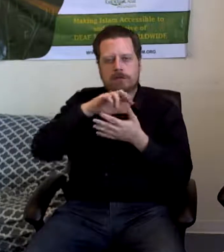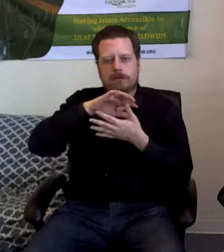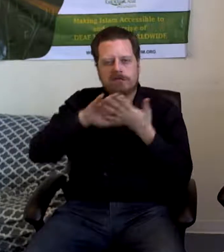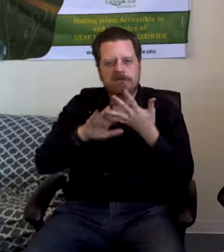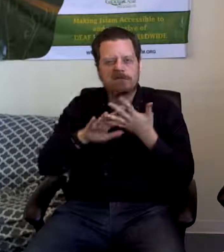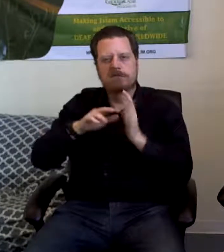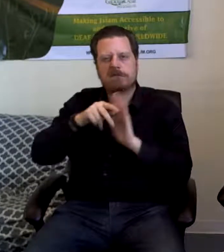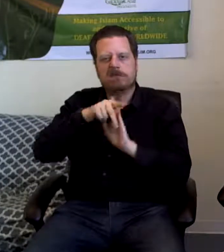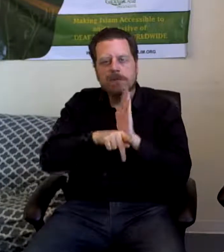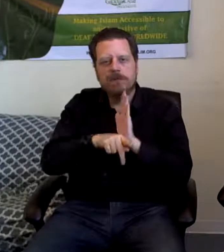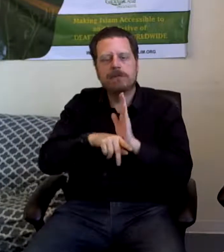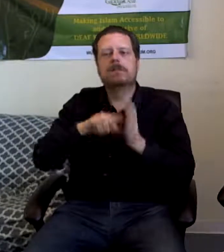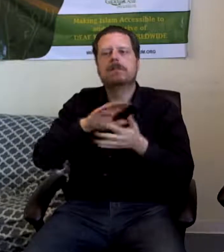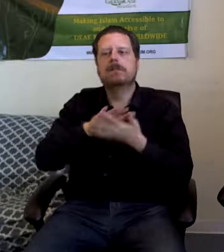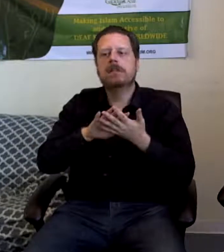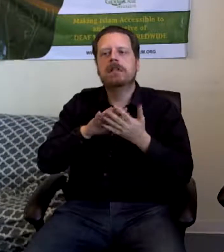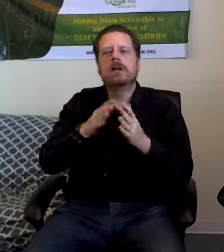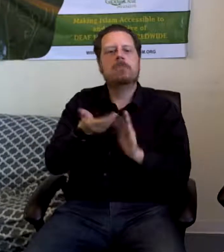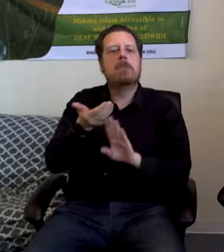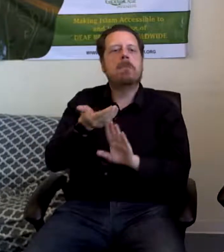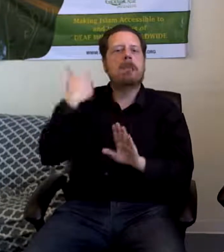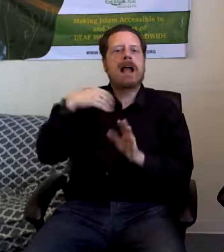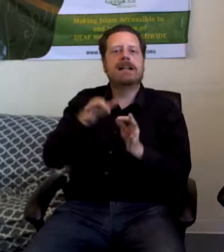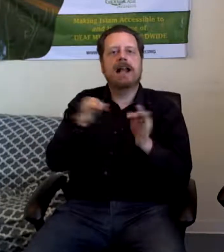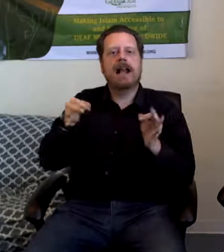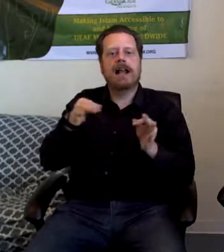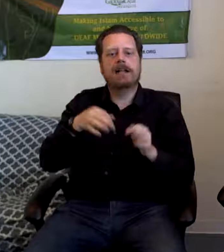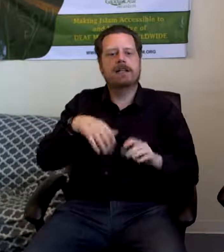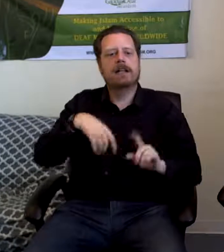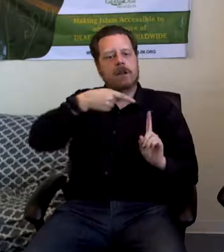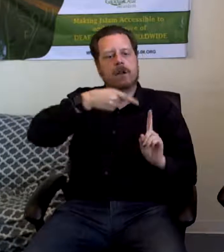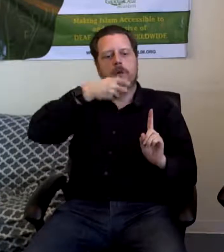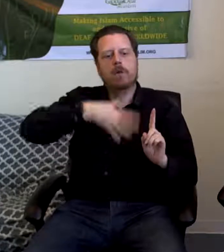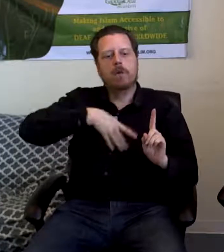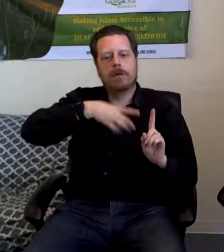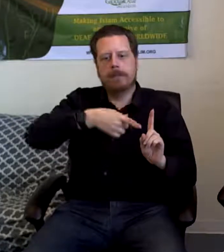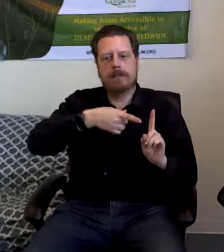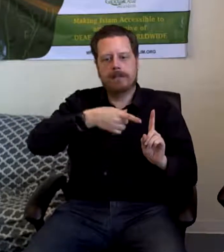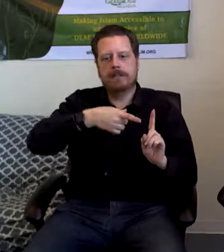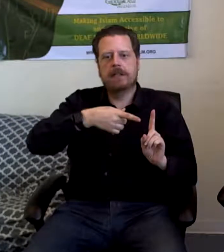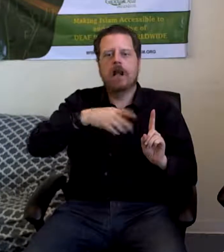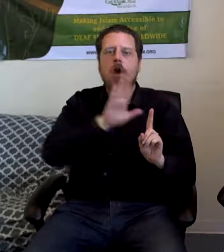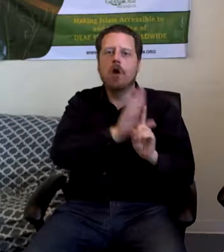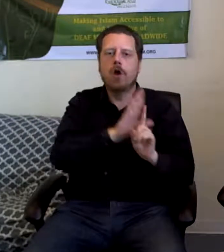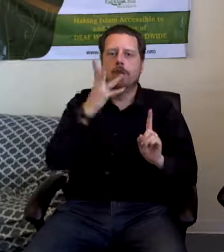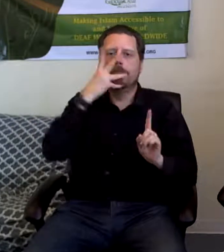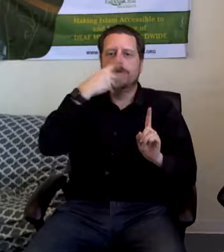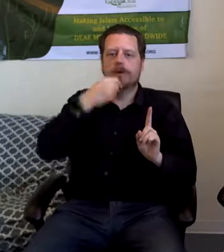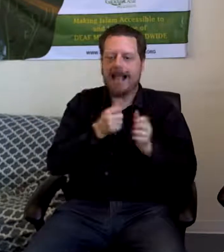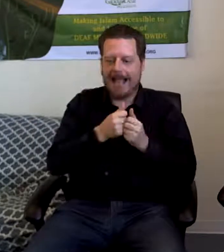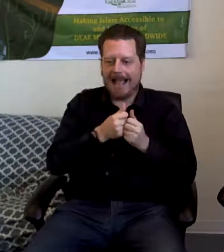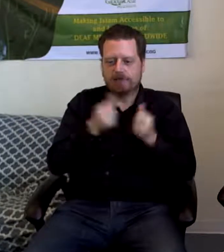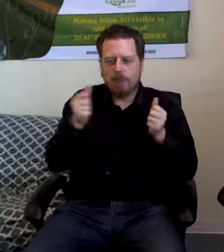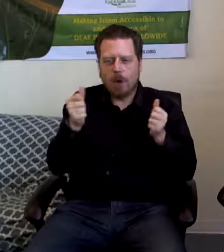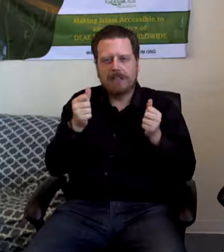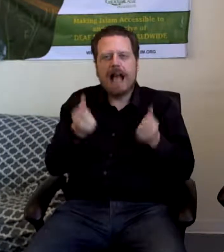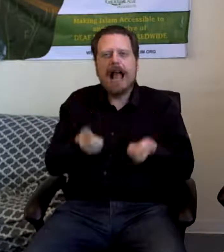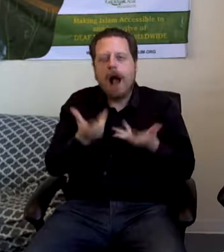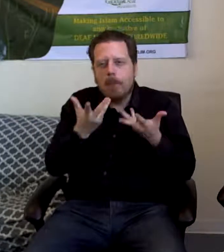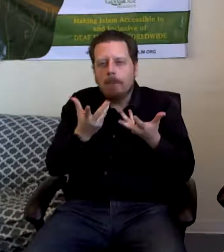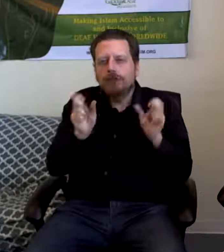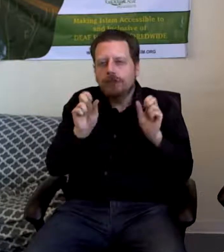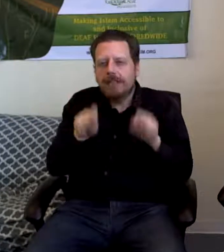about whom could a woman expose part of her beauty and how far based